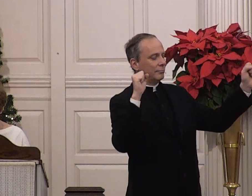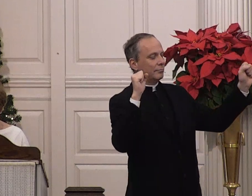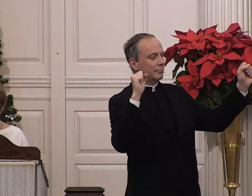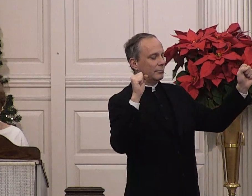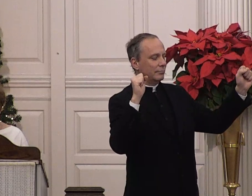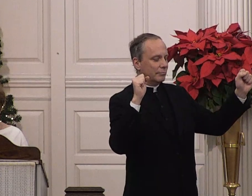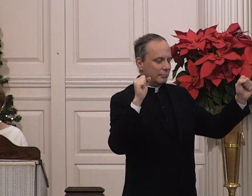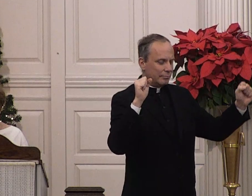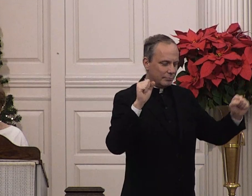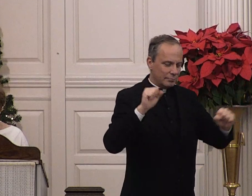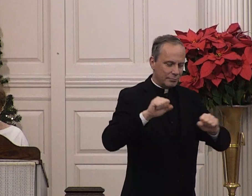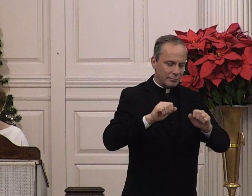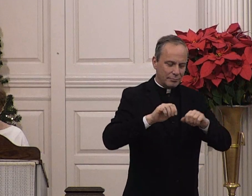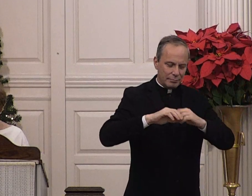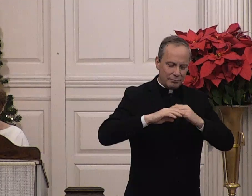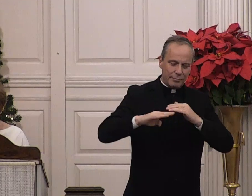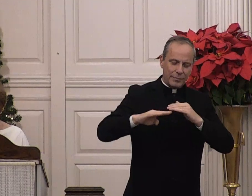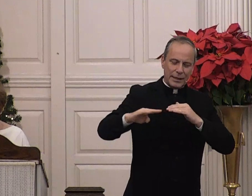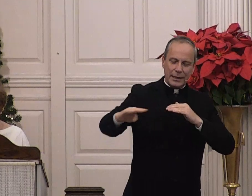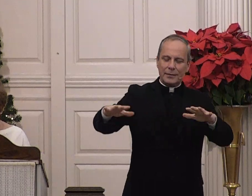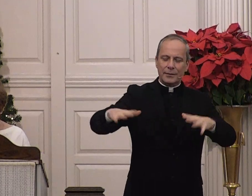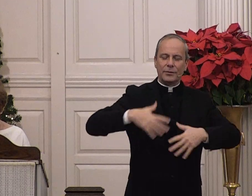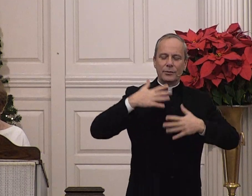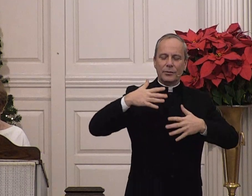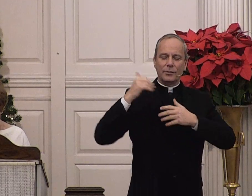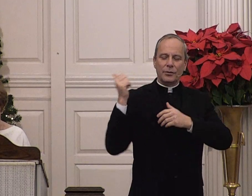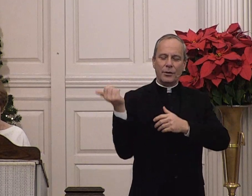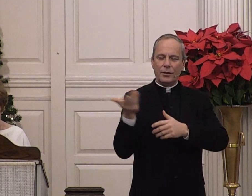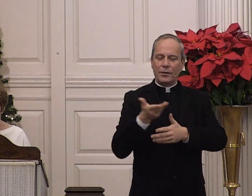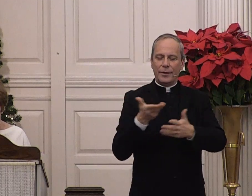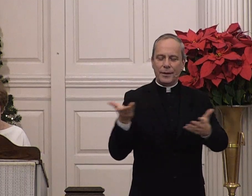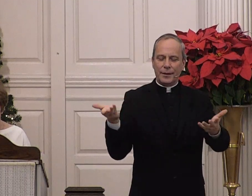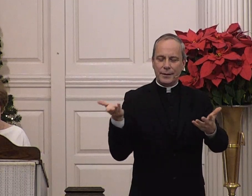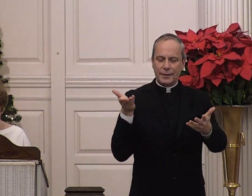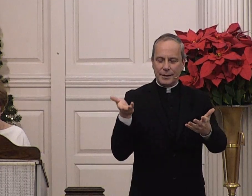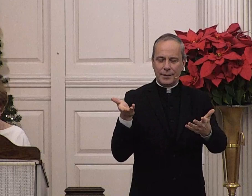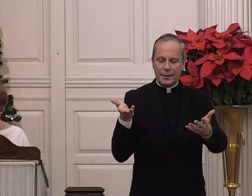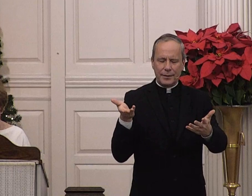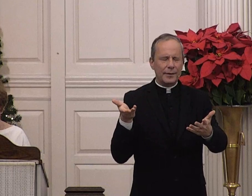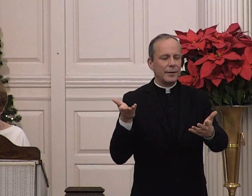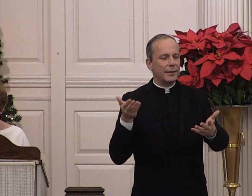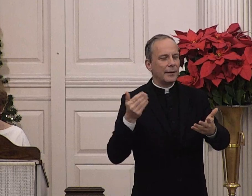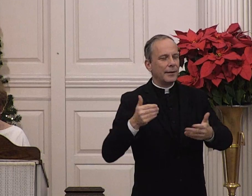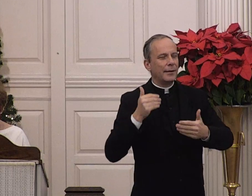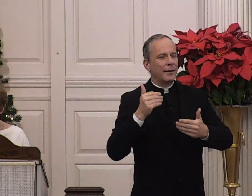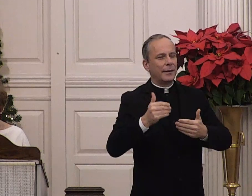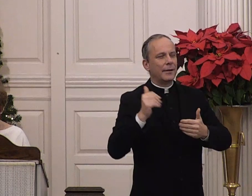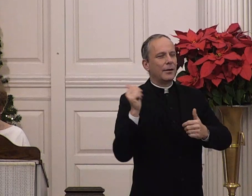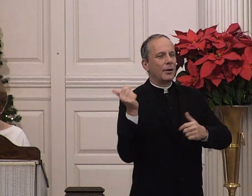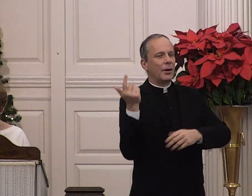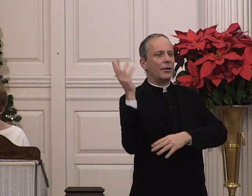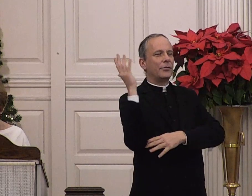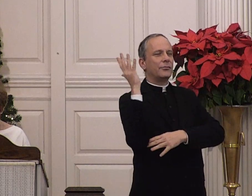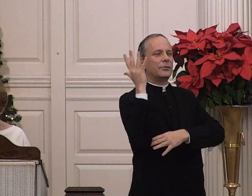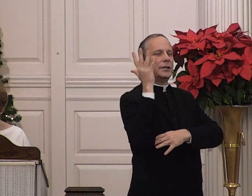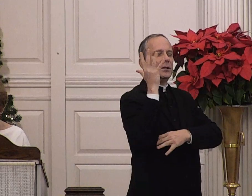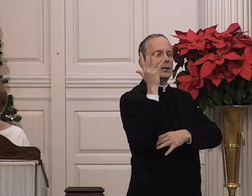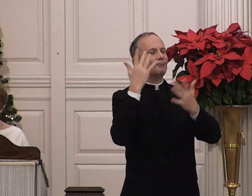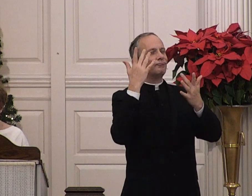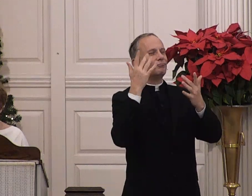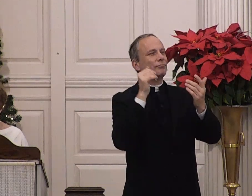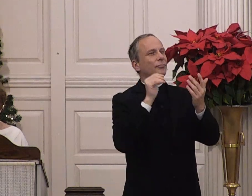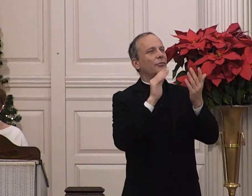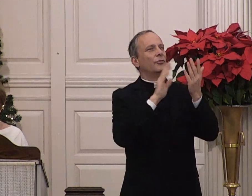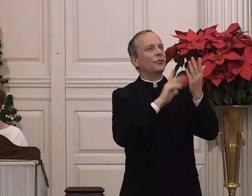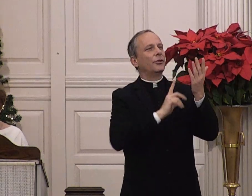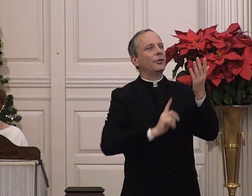the plains be joyful and all that is in them. Then shall all the trees of the forest exalt